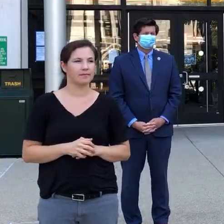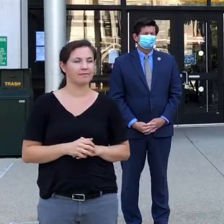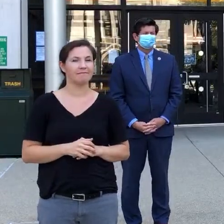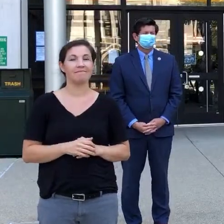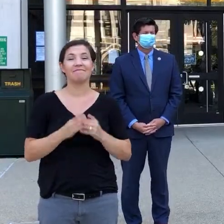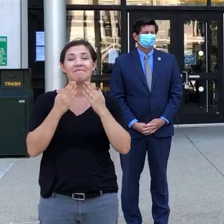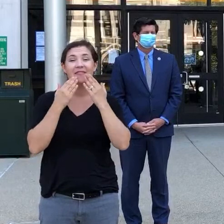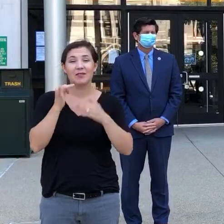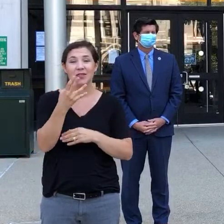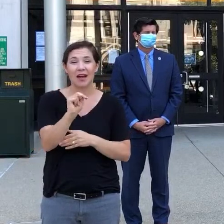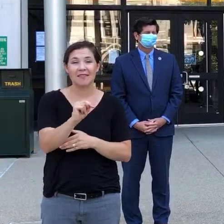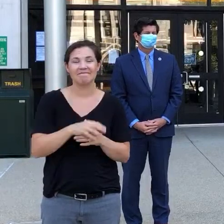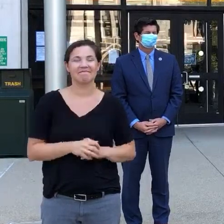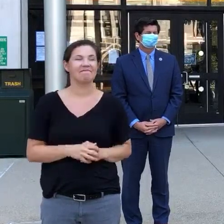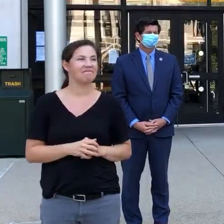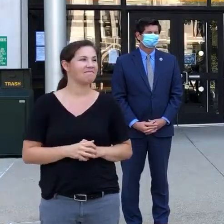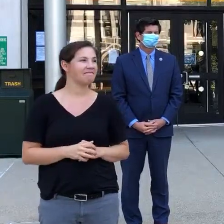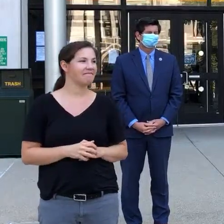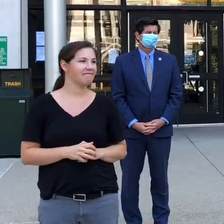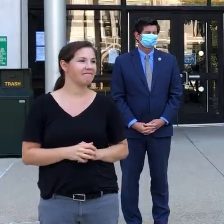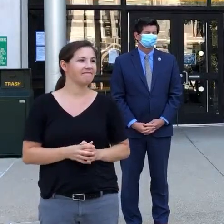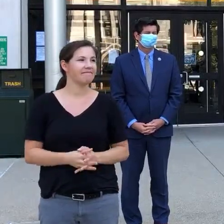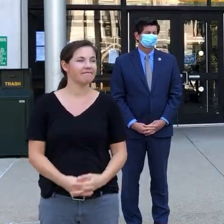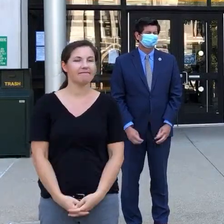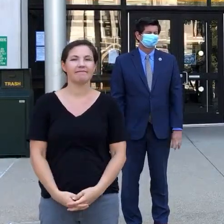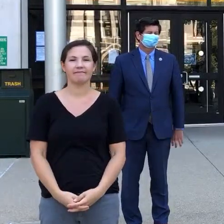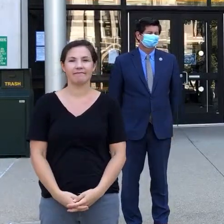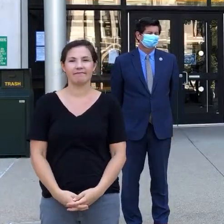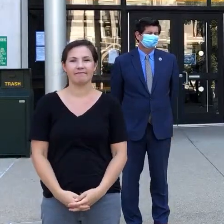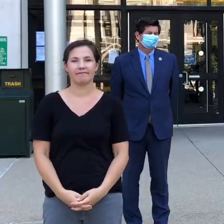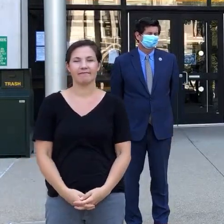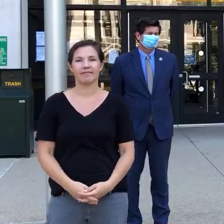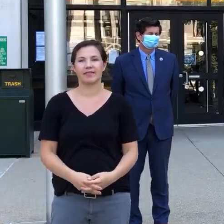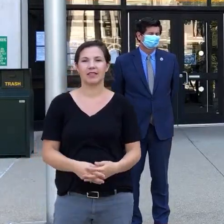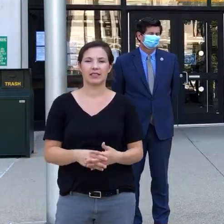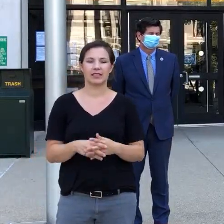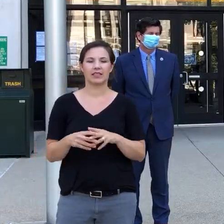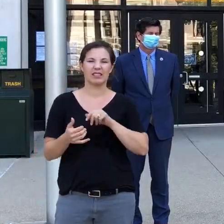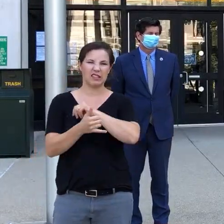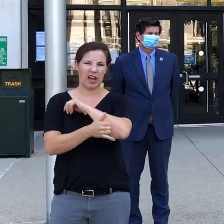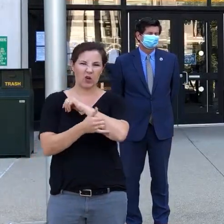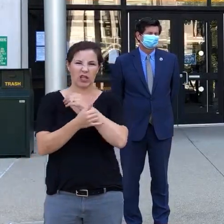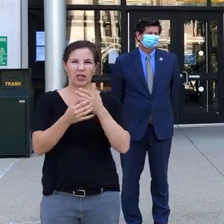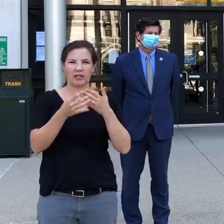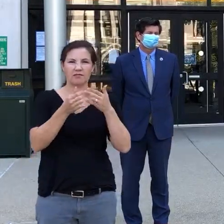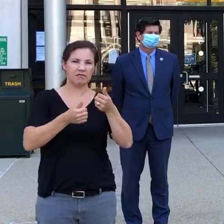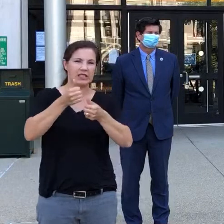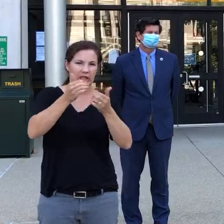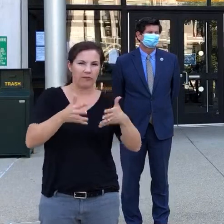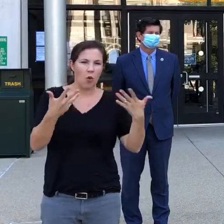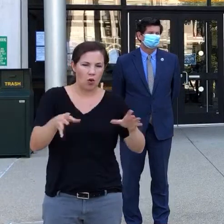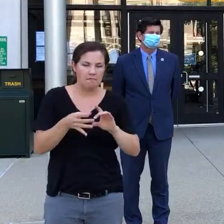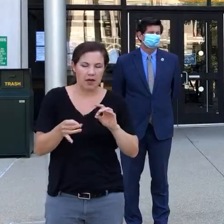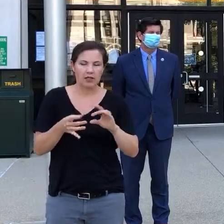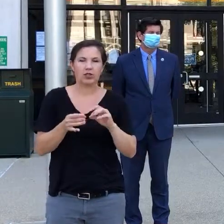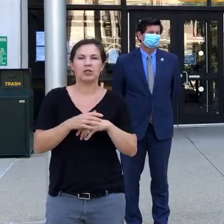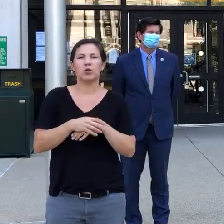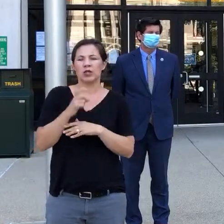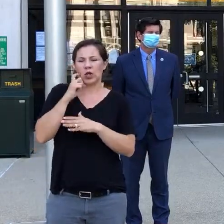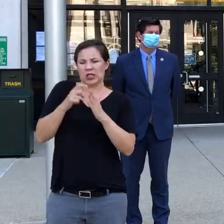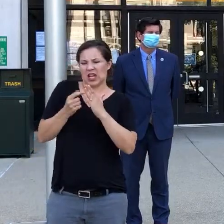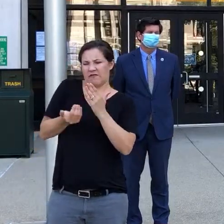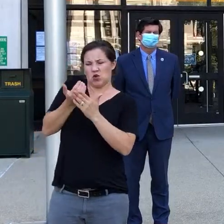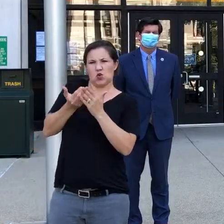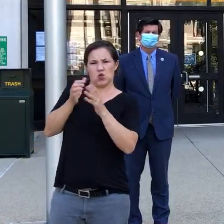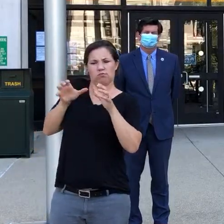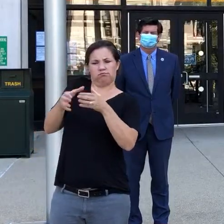Thank you, John. So as our county executive and has mentioned, we're seeing a new population of